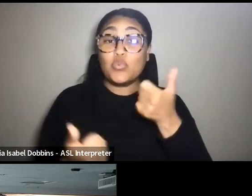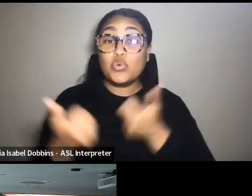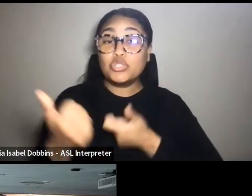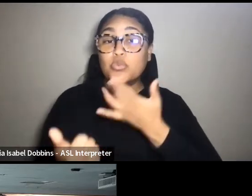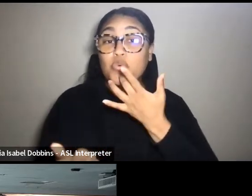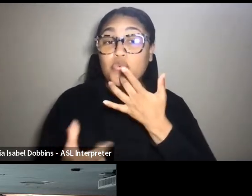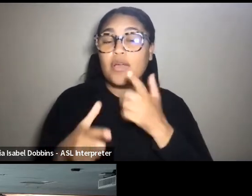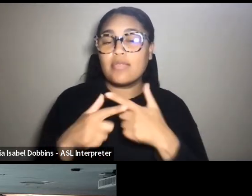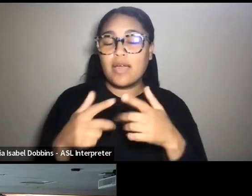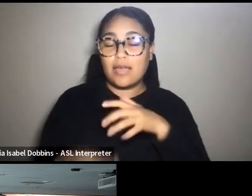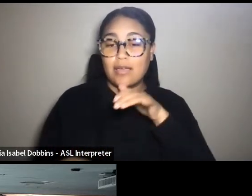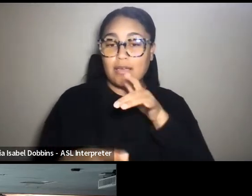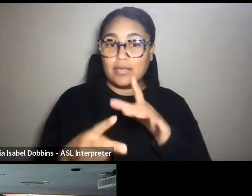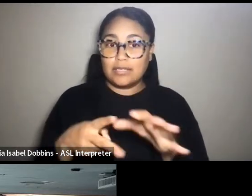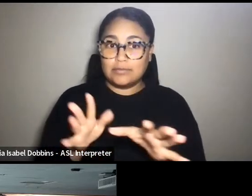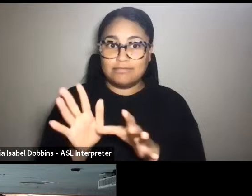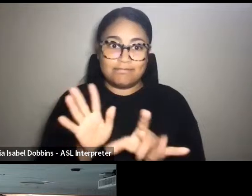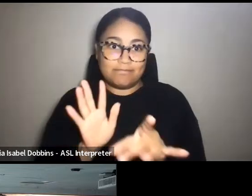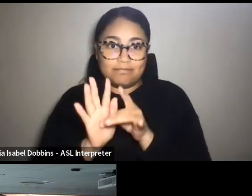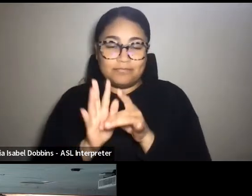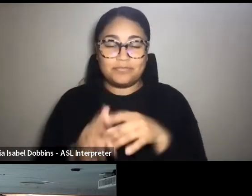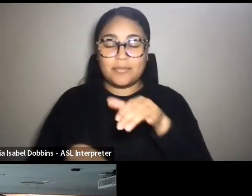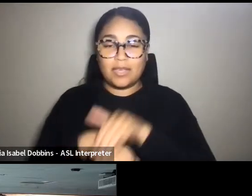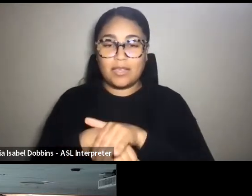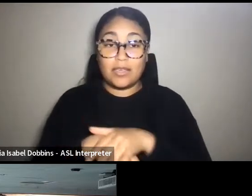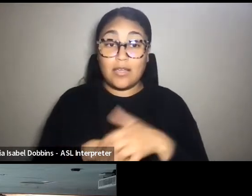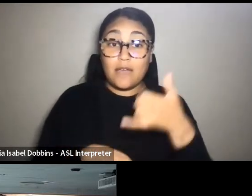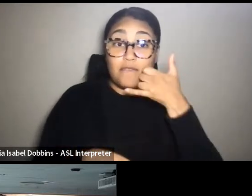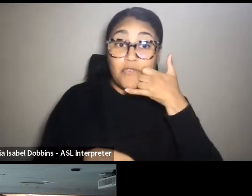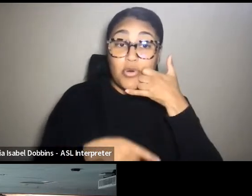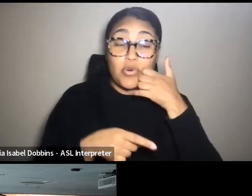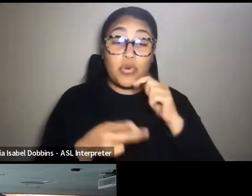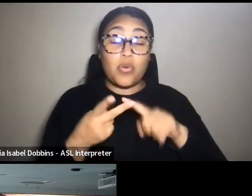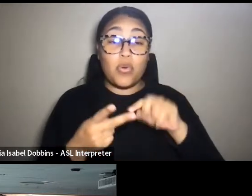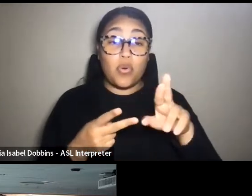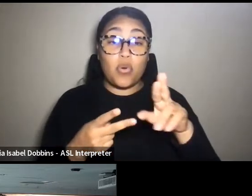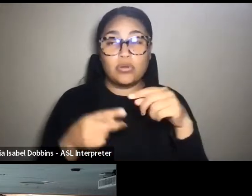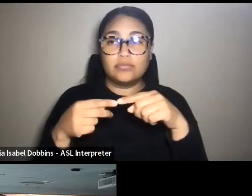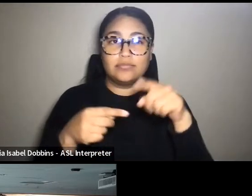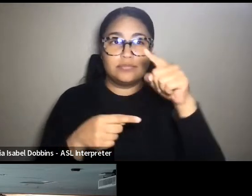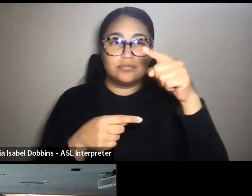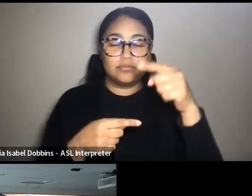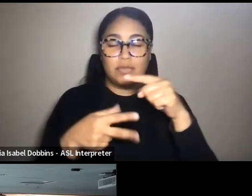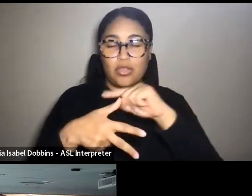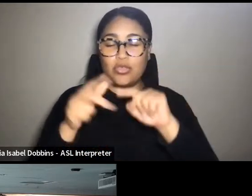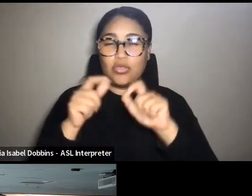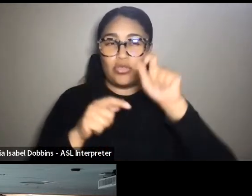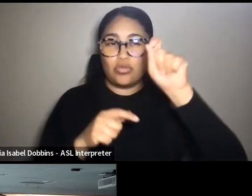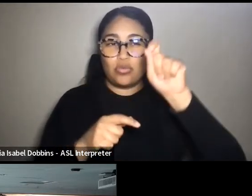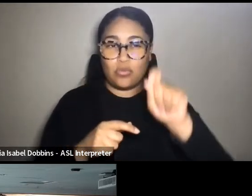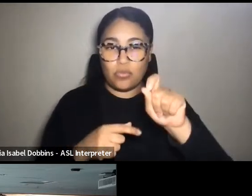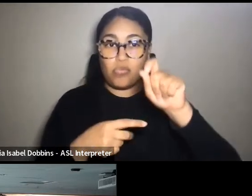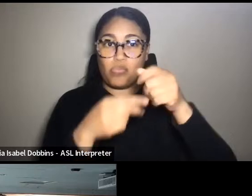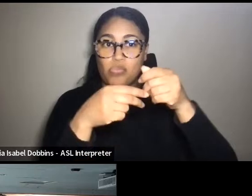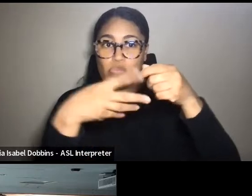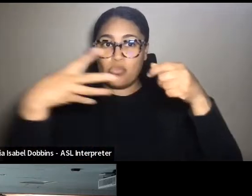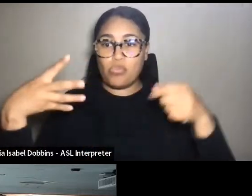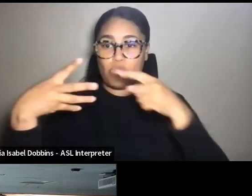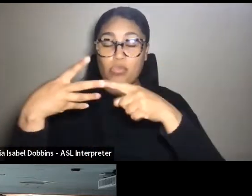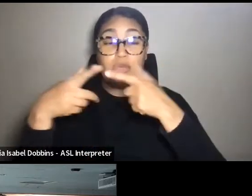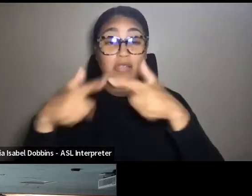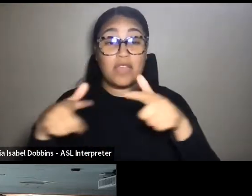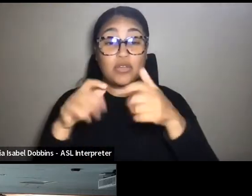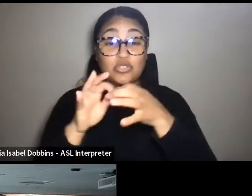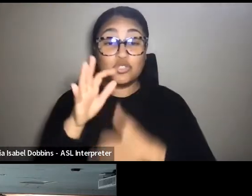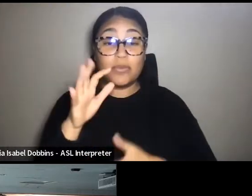then select English. From your iPad or a phone, locate the three-dot menu in one of the corners of your screen, click on Language